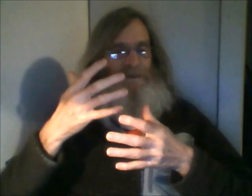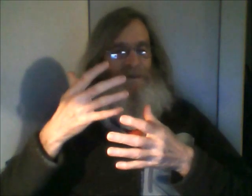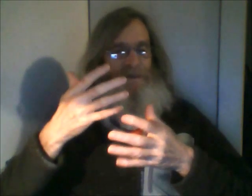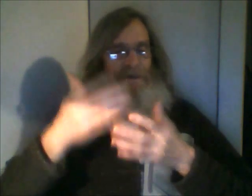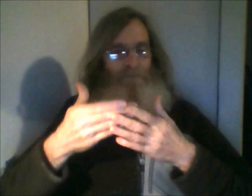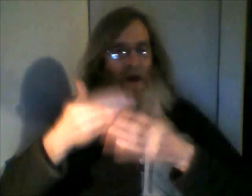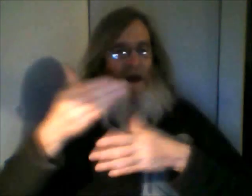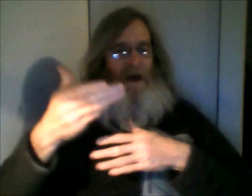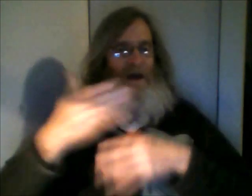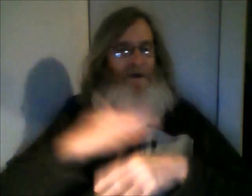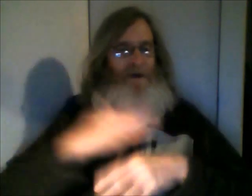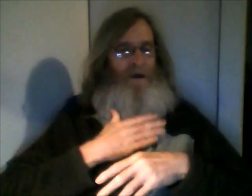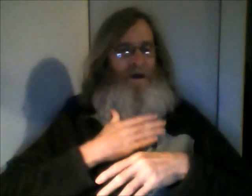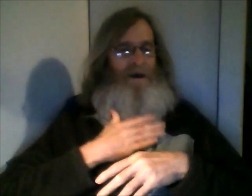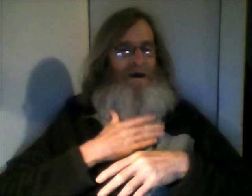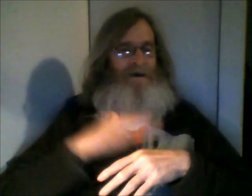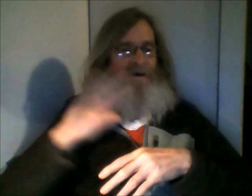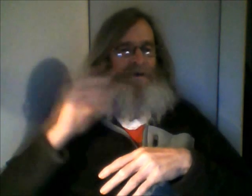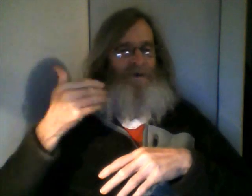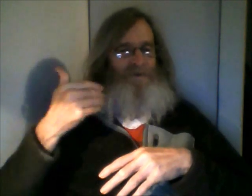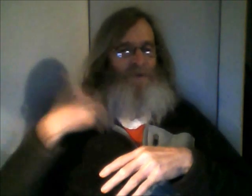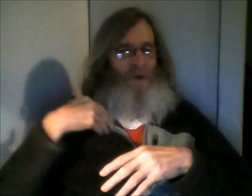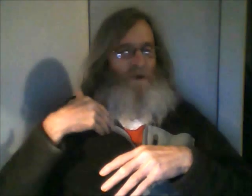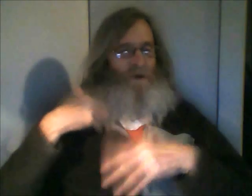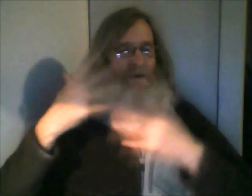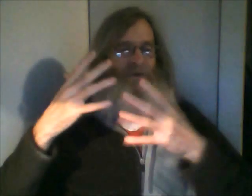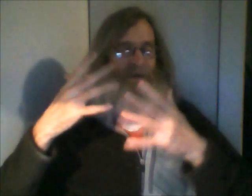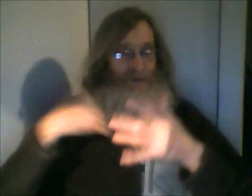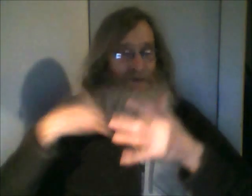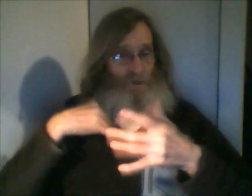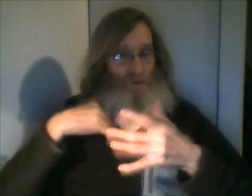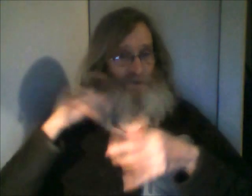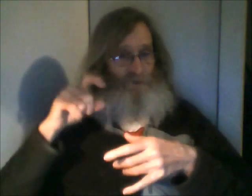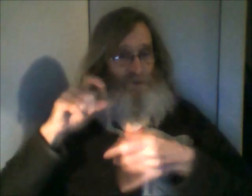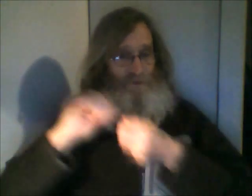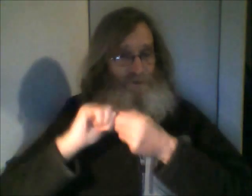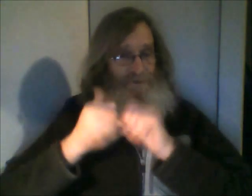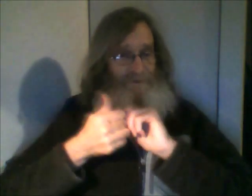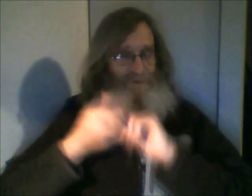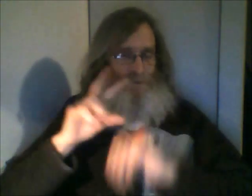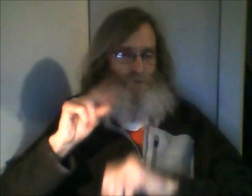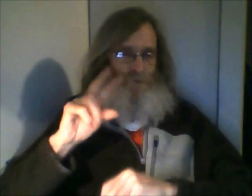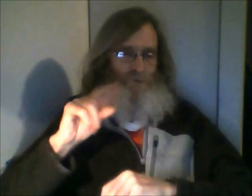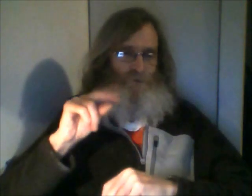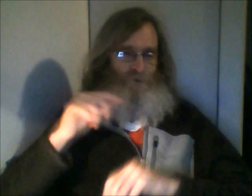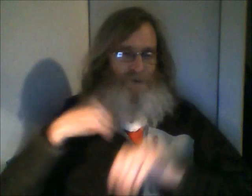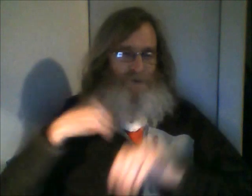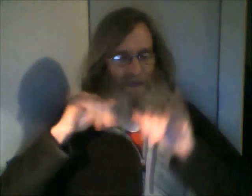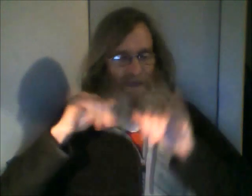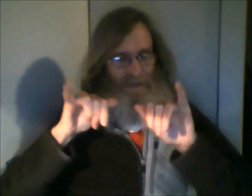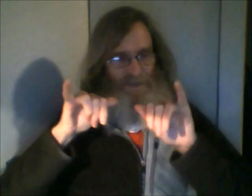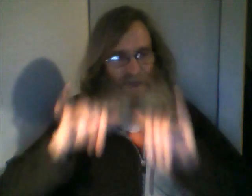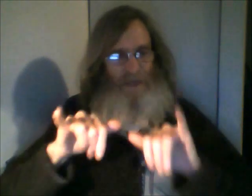The donor's blood samples then go to the lab, where they determine the blood type and test for infectious diseases.